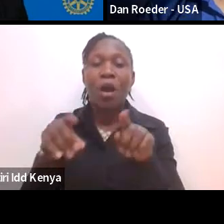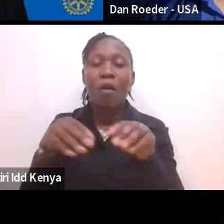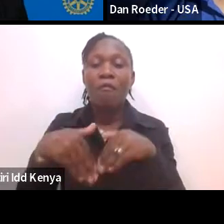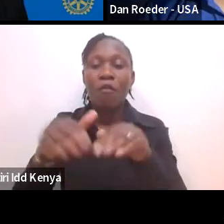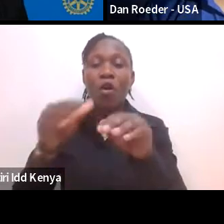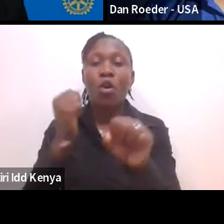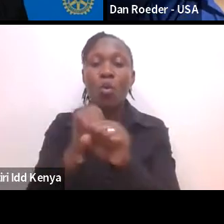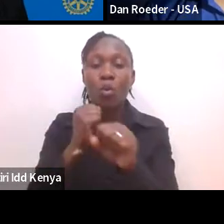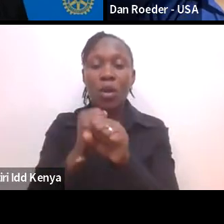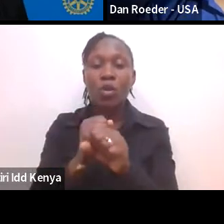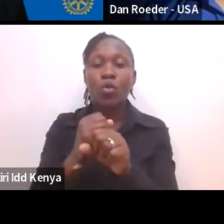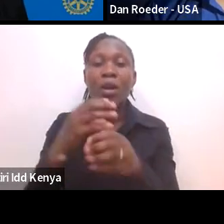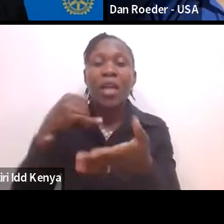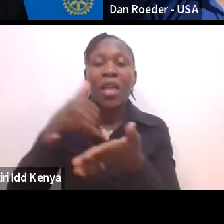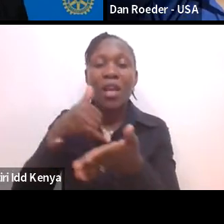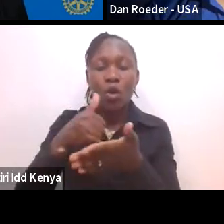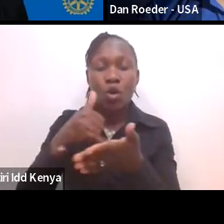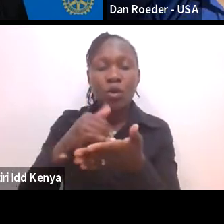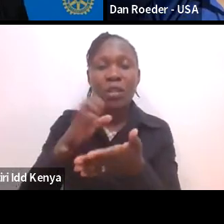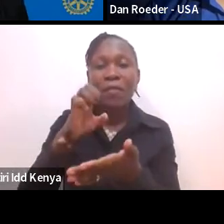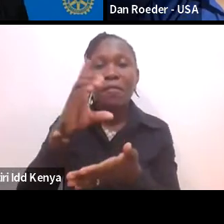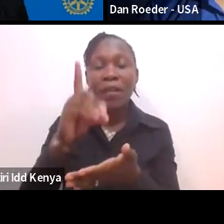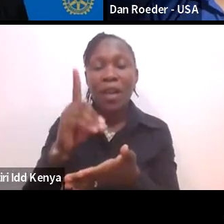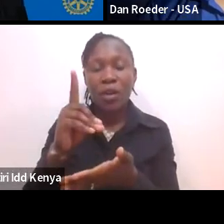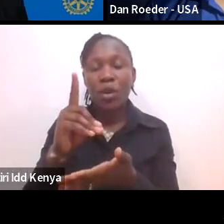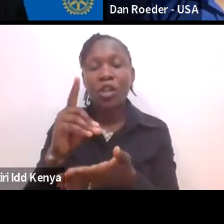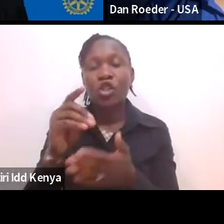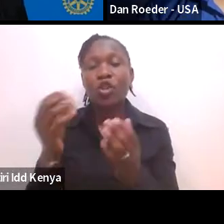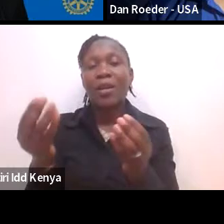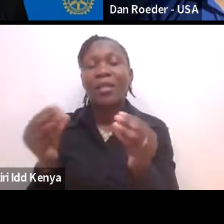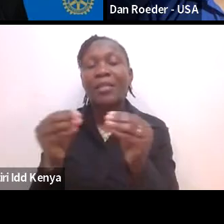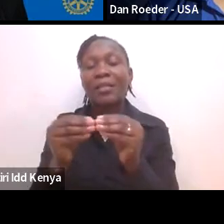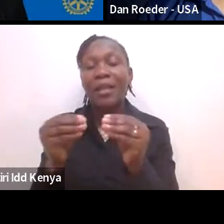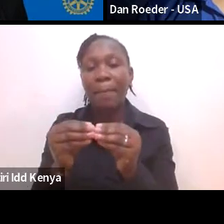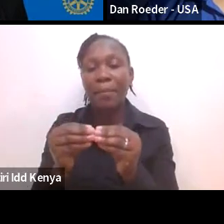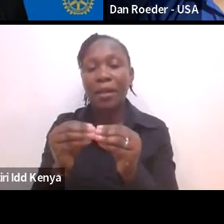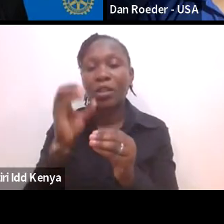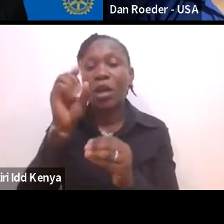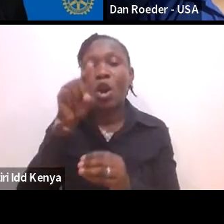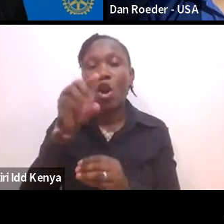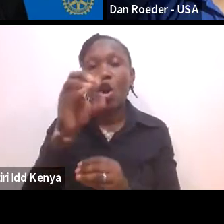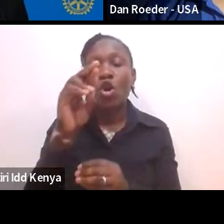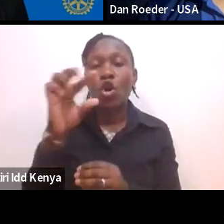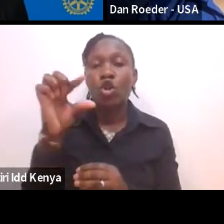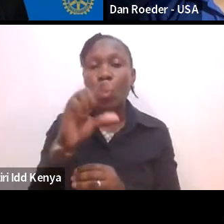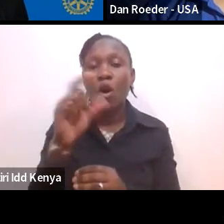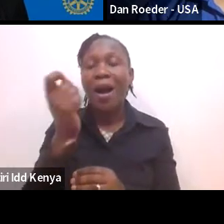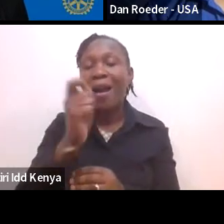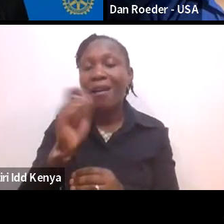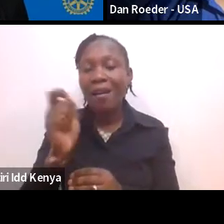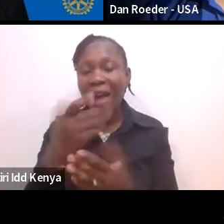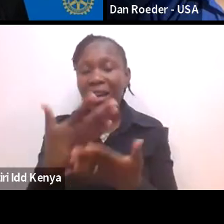inclusiveeducationsummit.org. If anybody has any questions, please write to the summit at